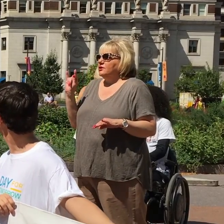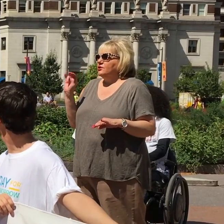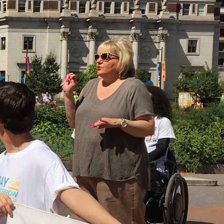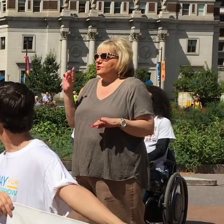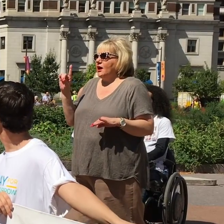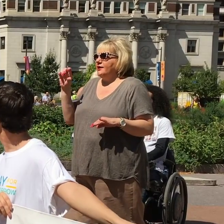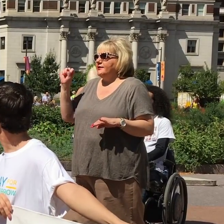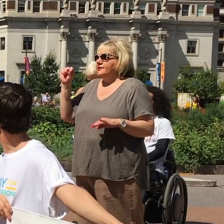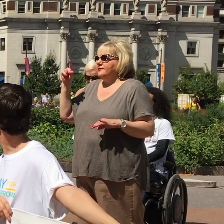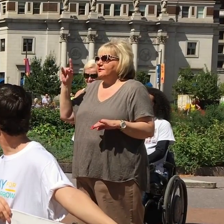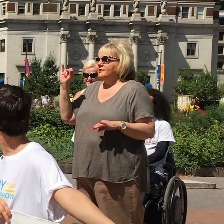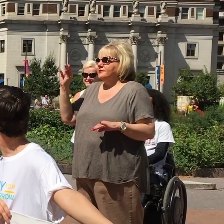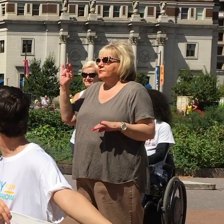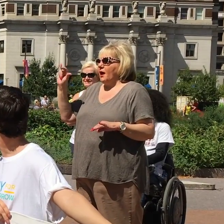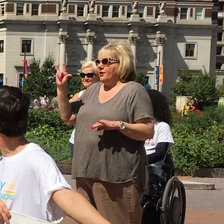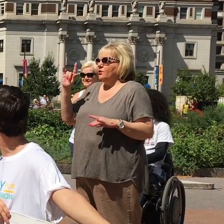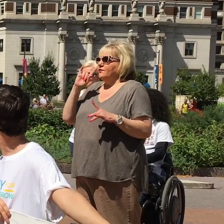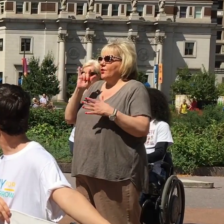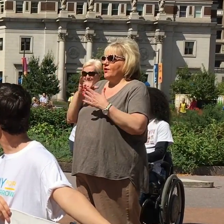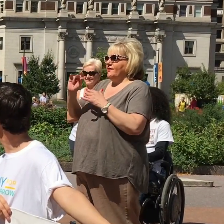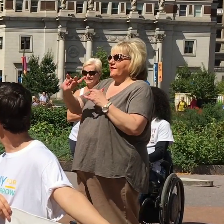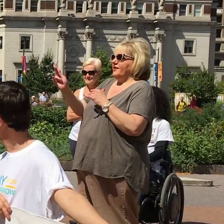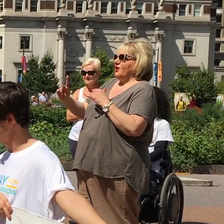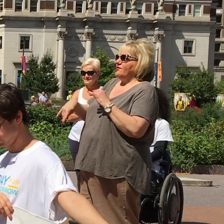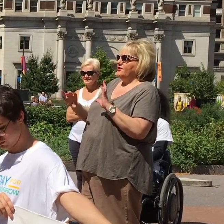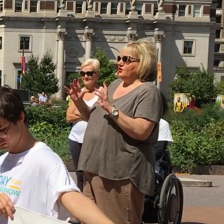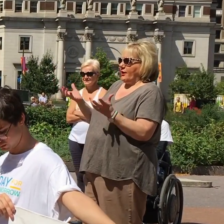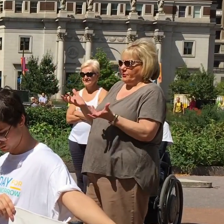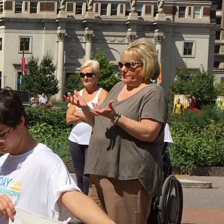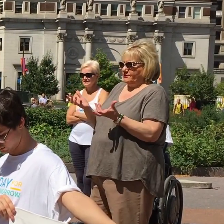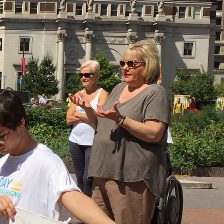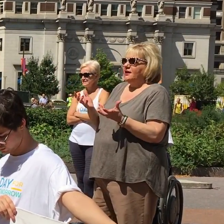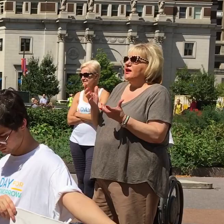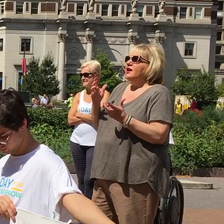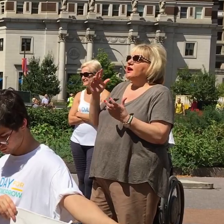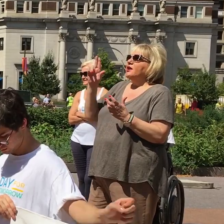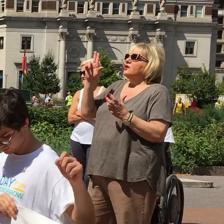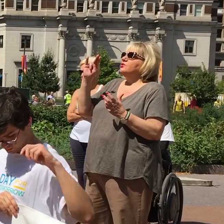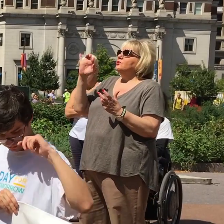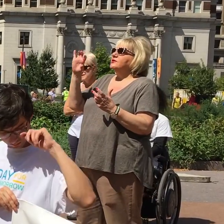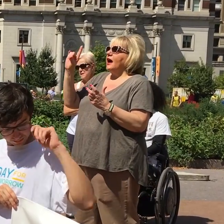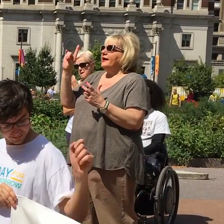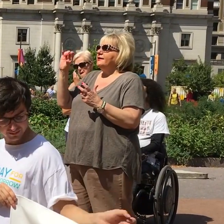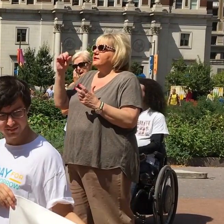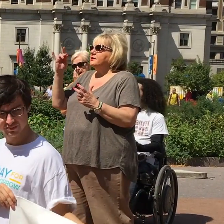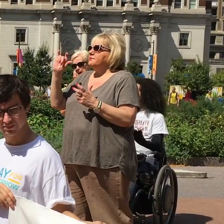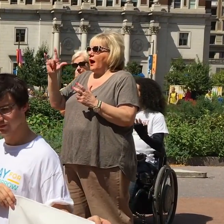Chapter, and United Spinal National is a huge sponsor. We also